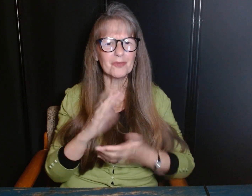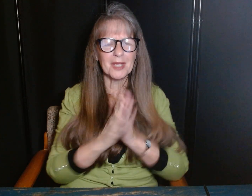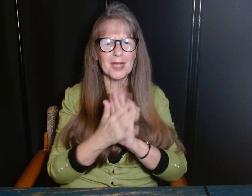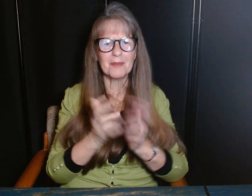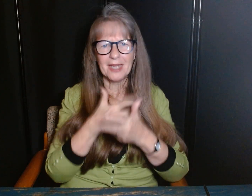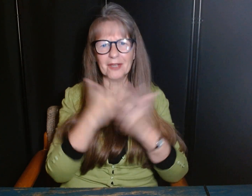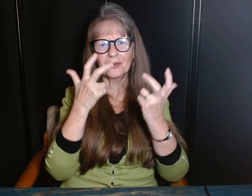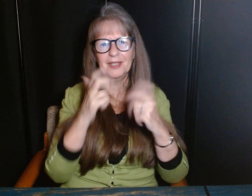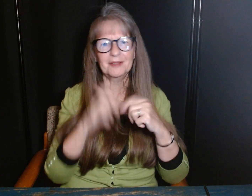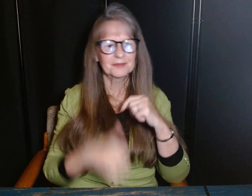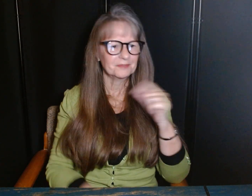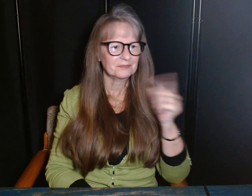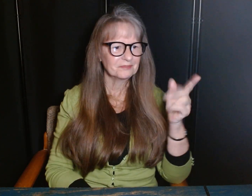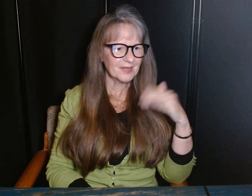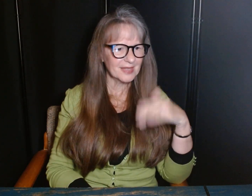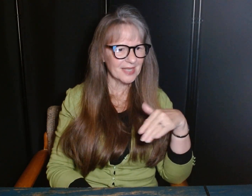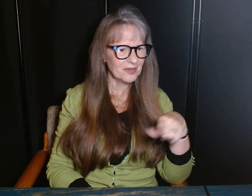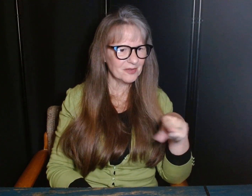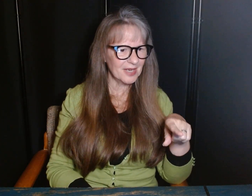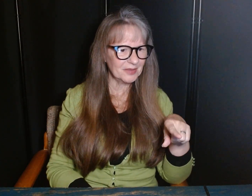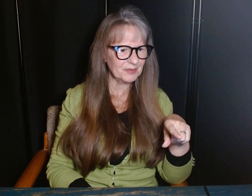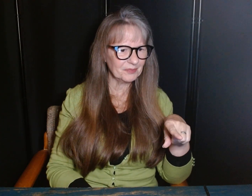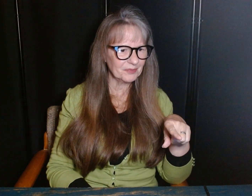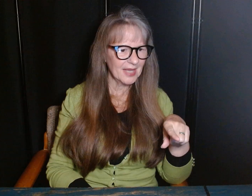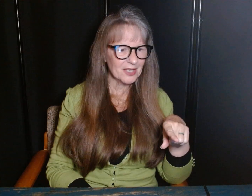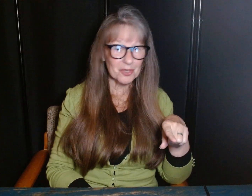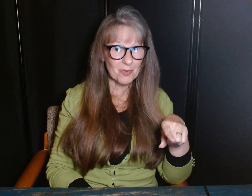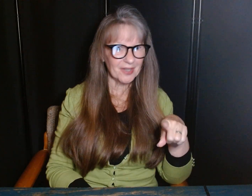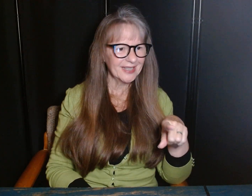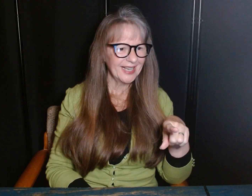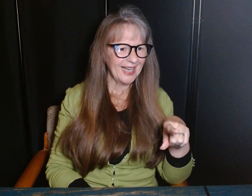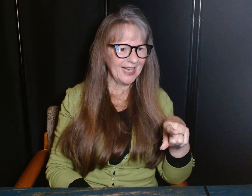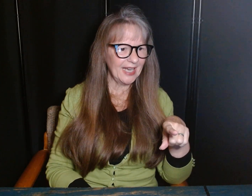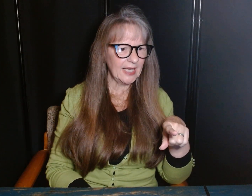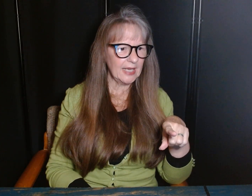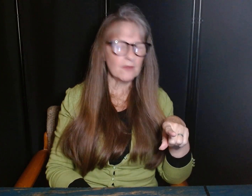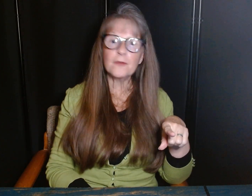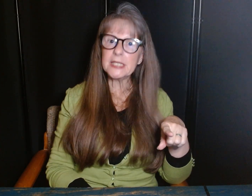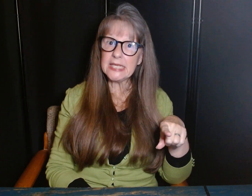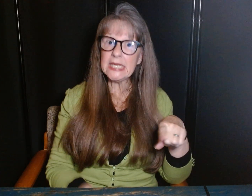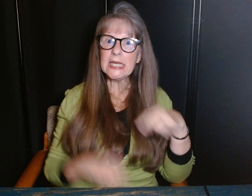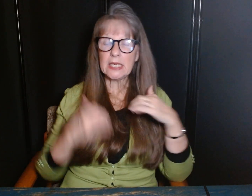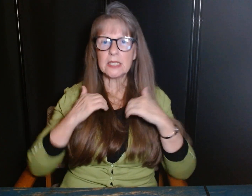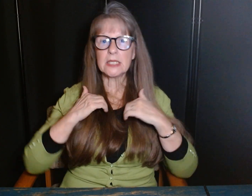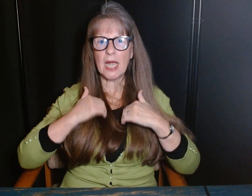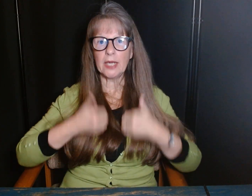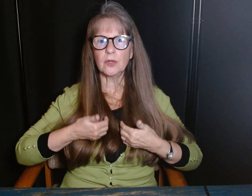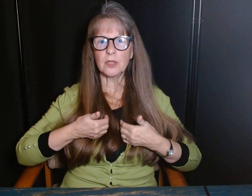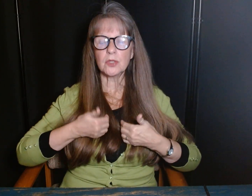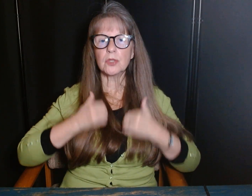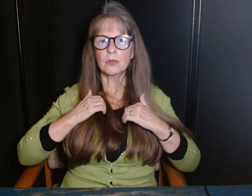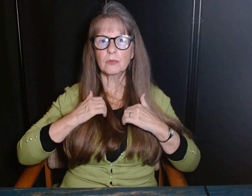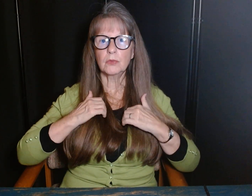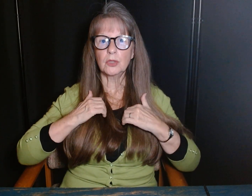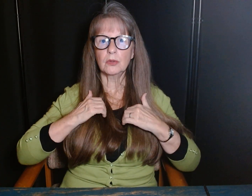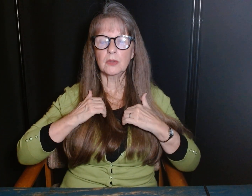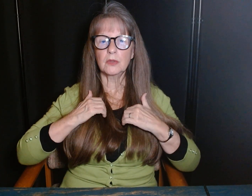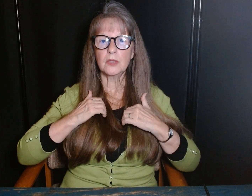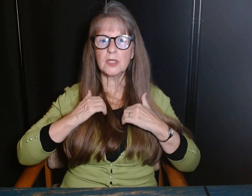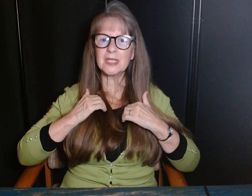become angry. So, two more. And fatigue, tiredness. This is